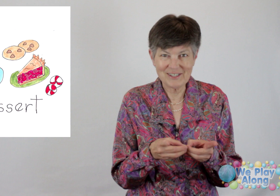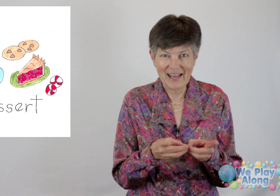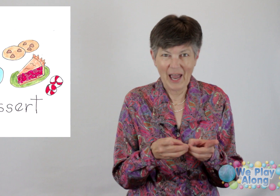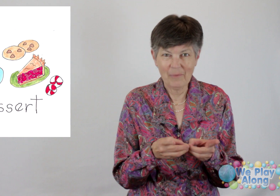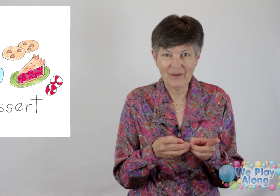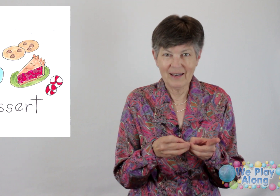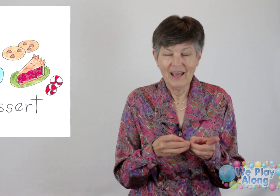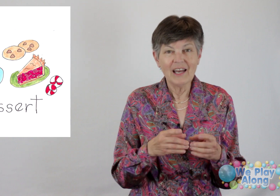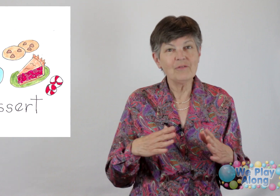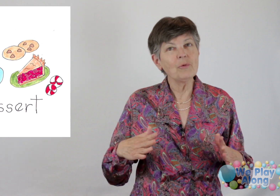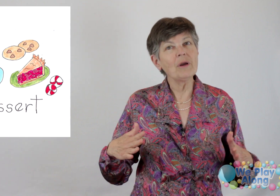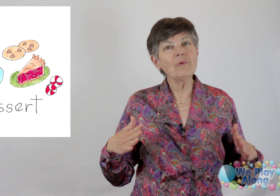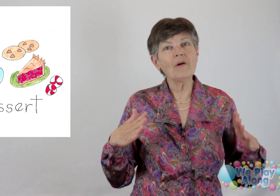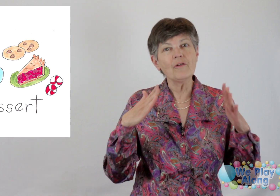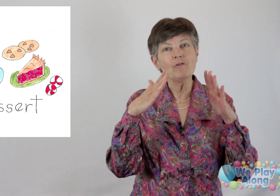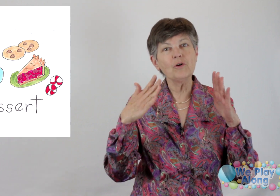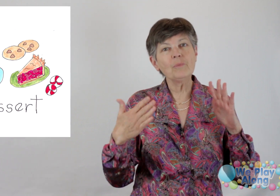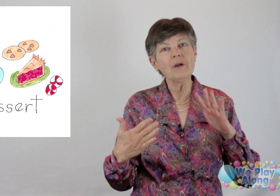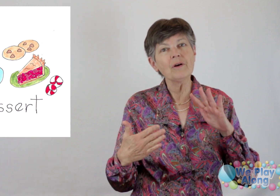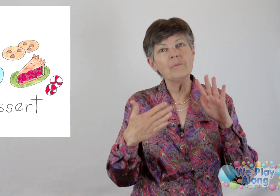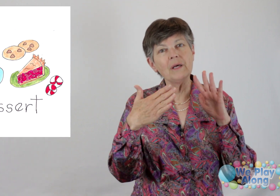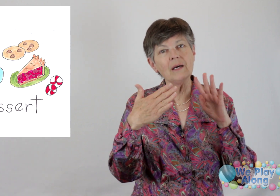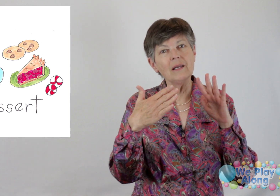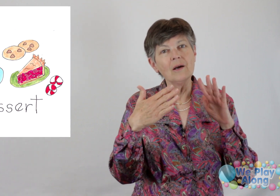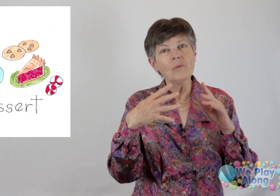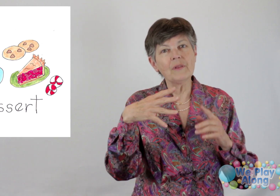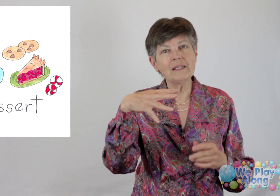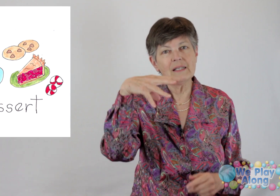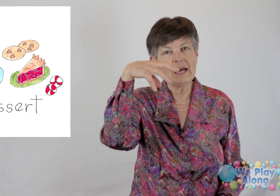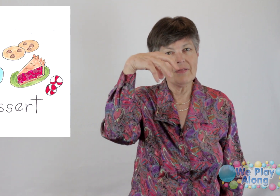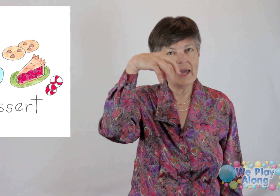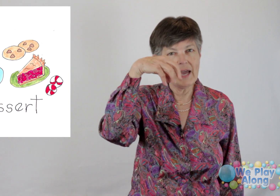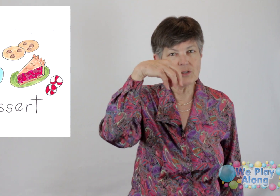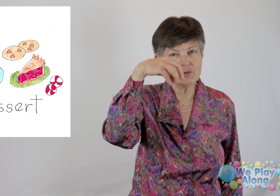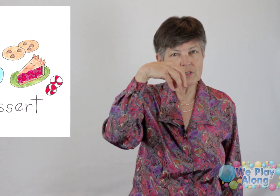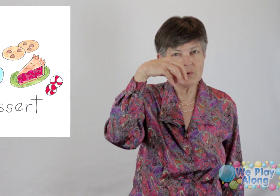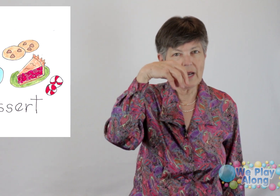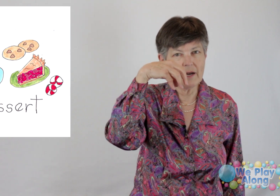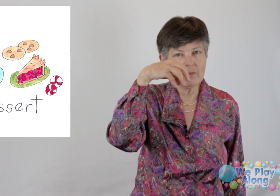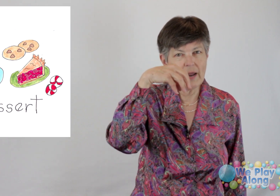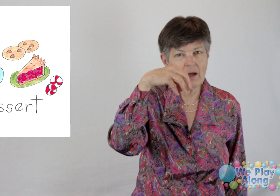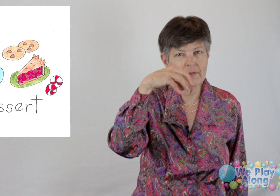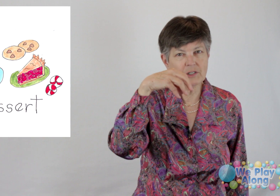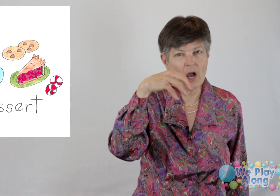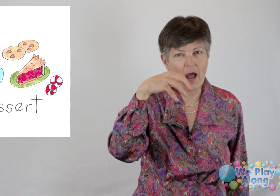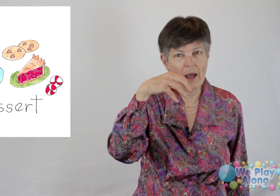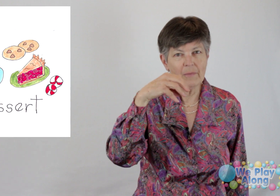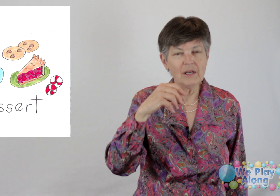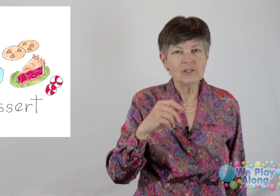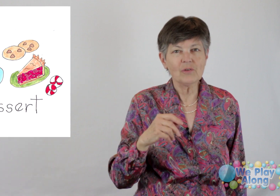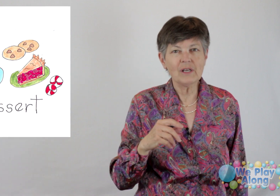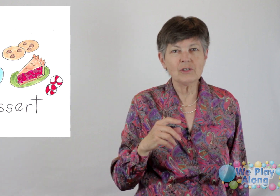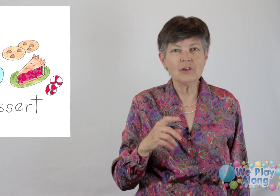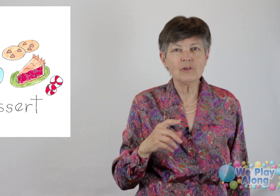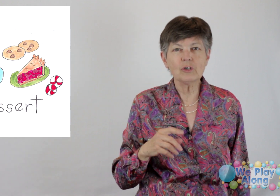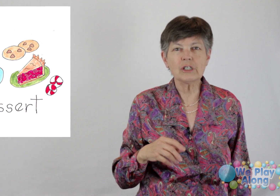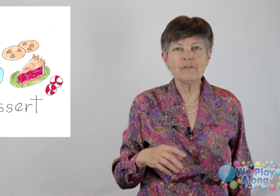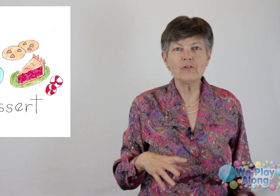to happen. If you remember on the food pyramid, when they did that, the extras were kind of right on the top. So these are usually